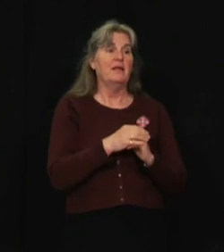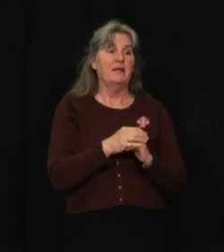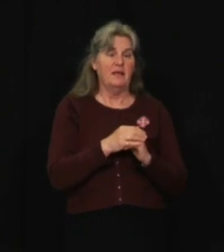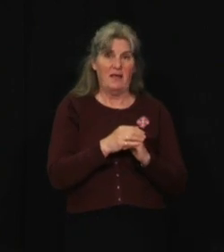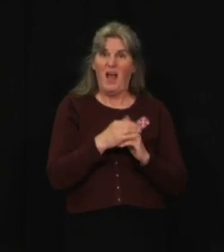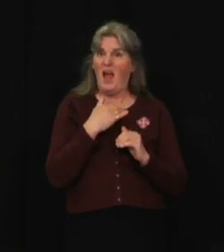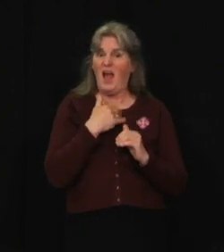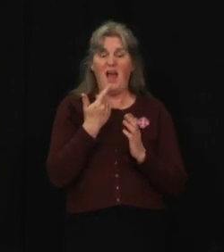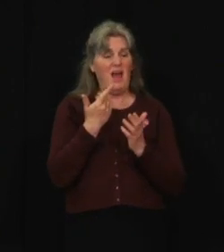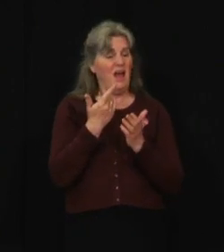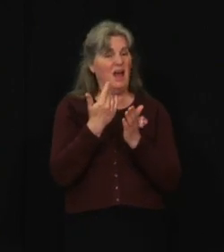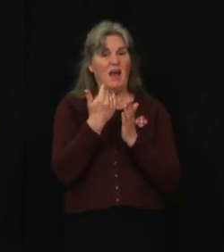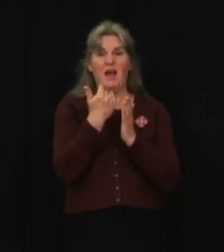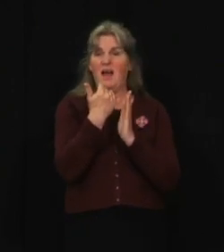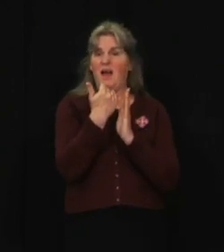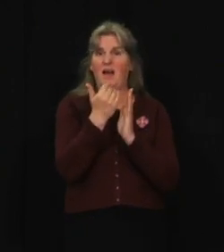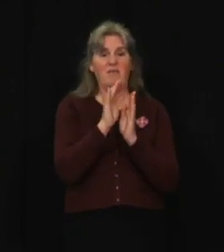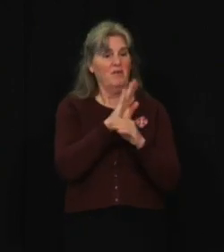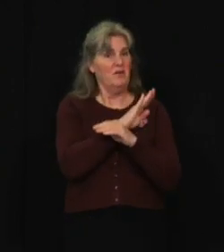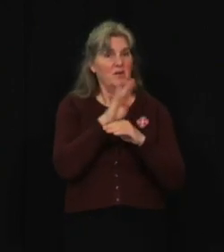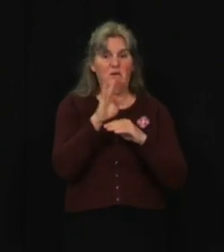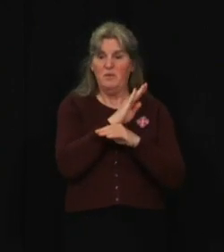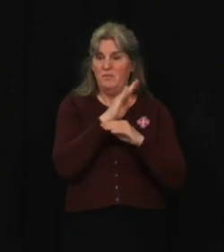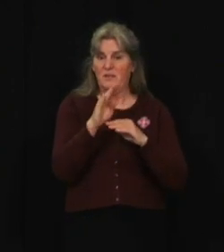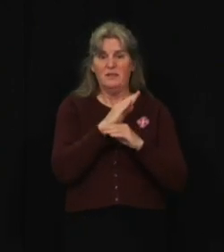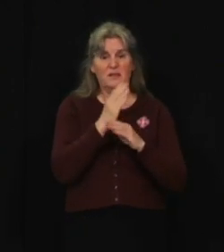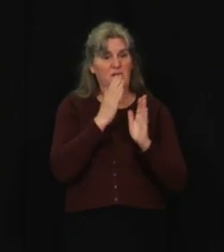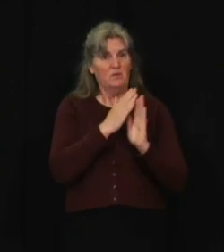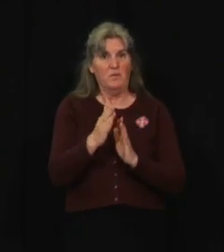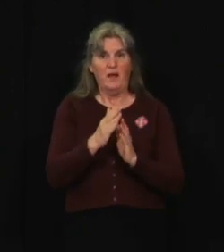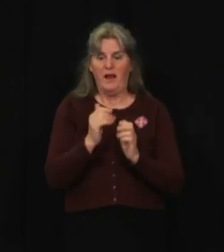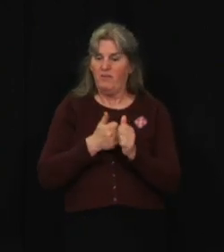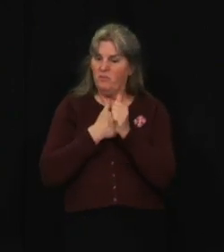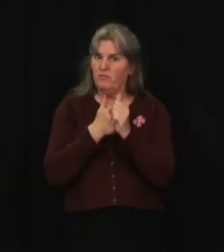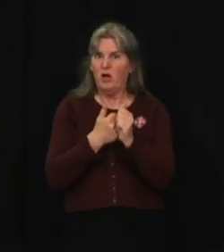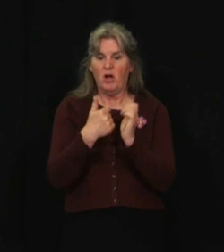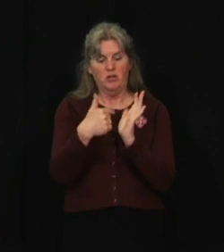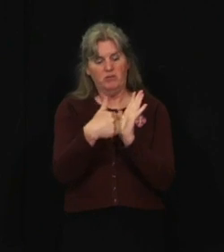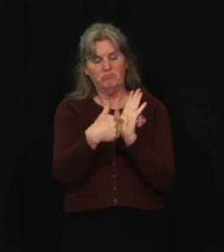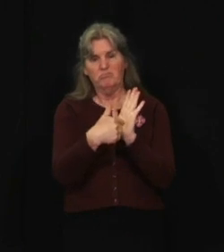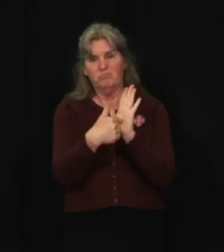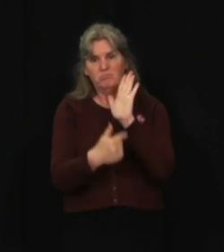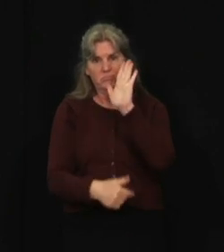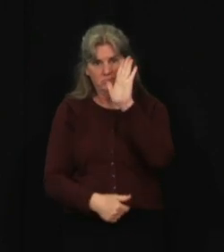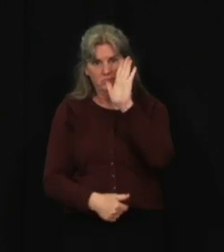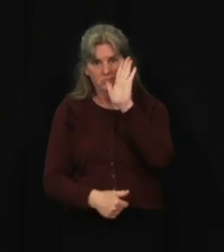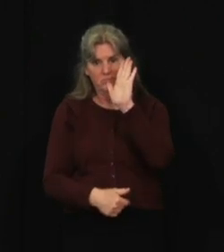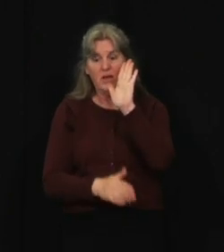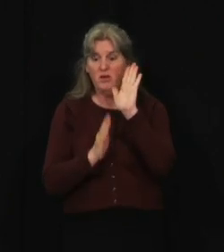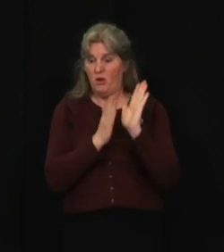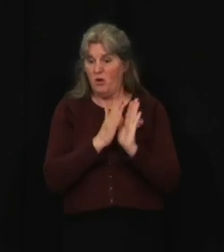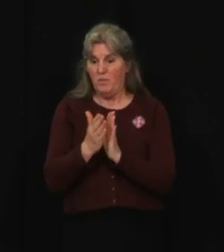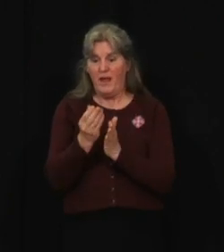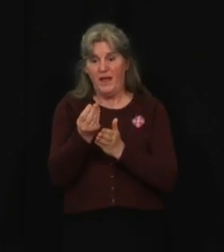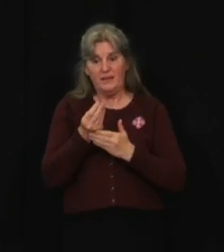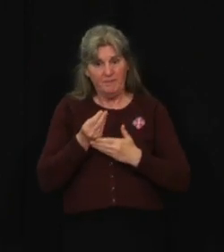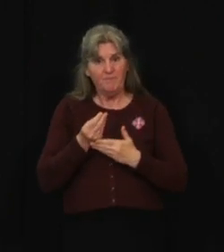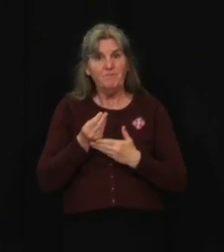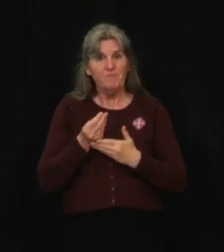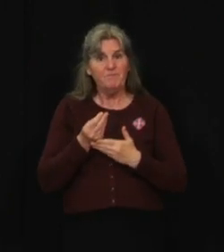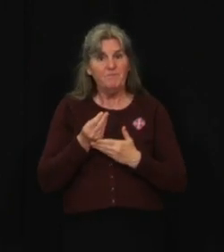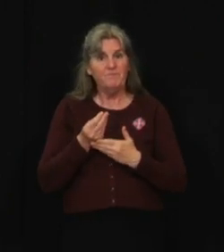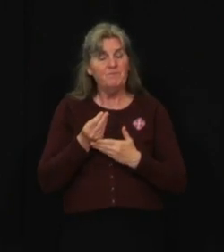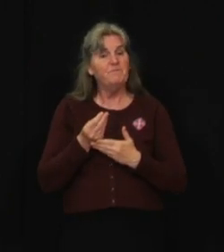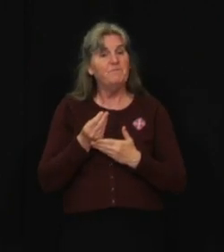guidelines available. It's up to them to comply with the guidelines, and they need to have their plan submitted to